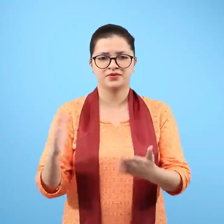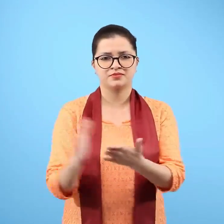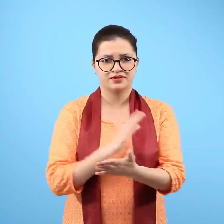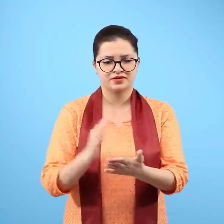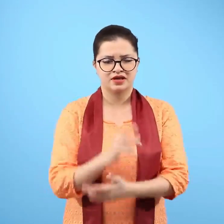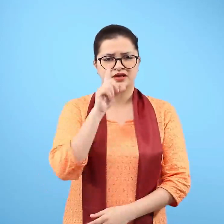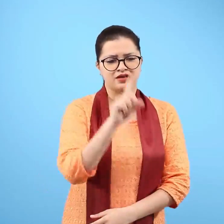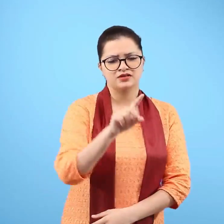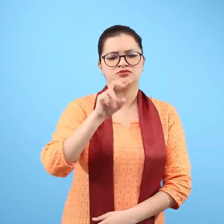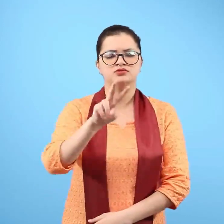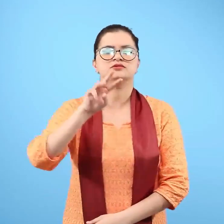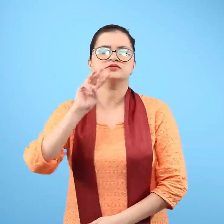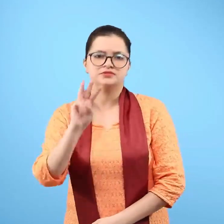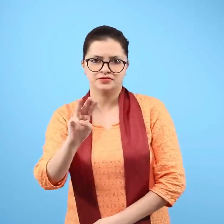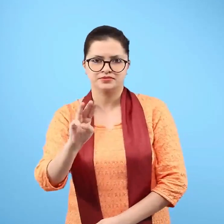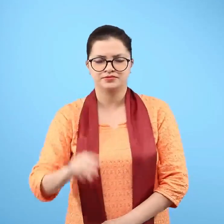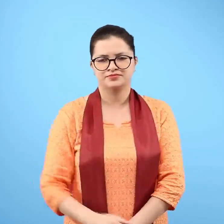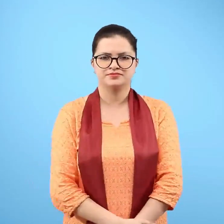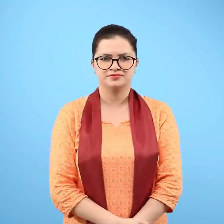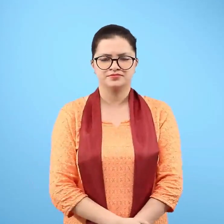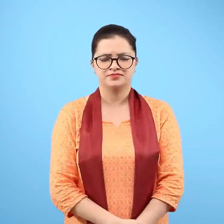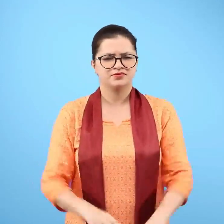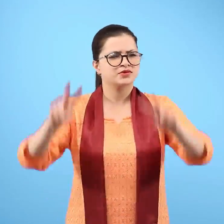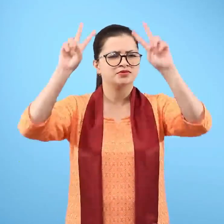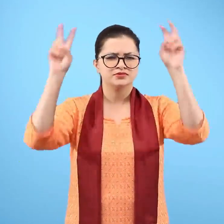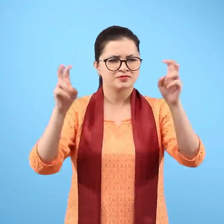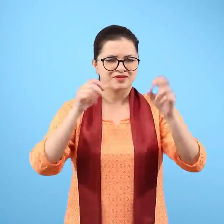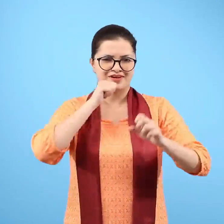Page 123. The sea.